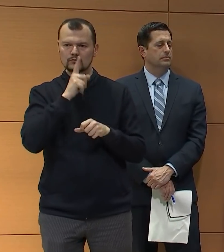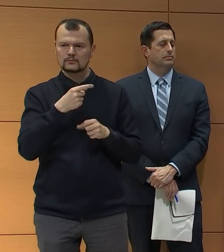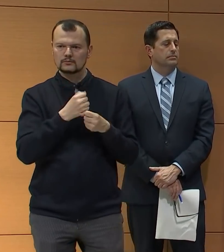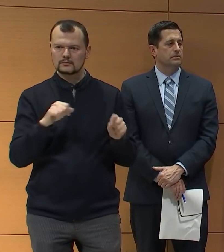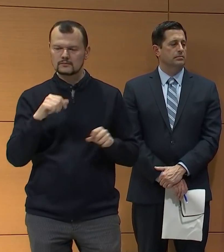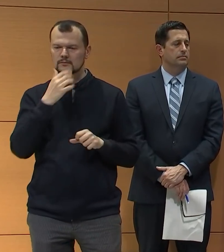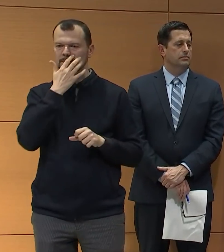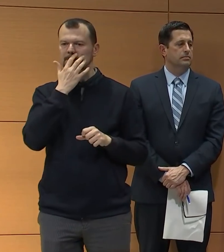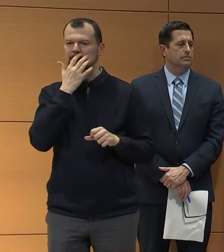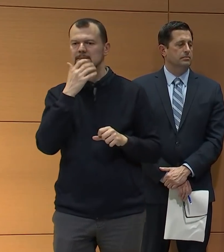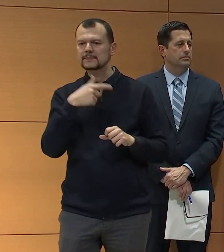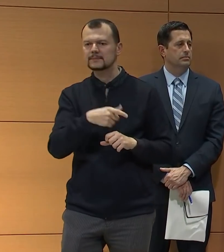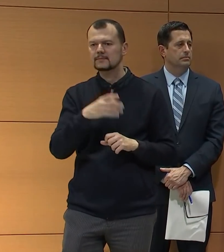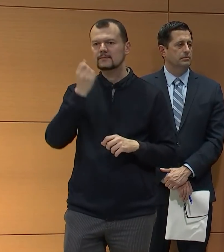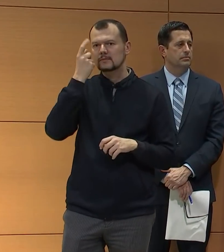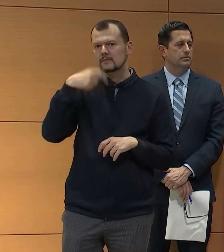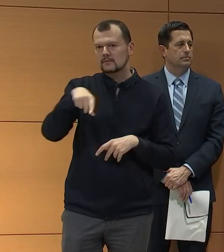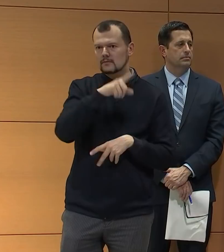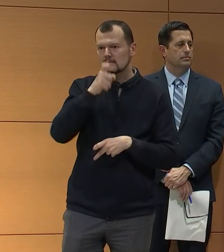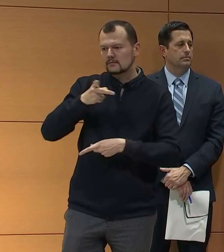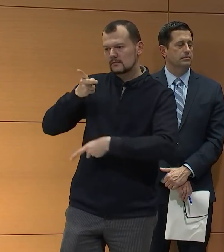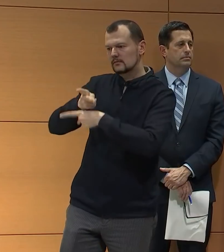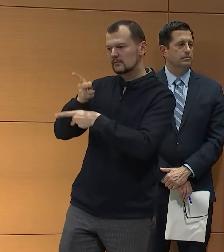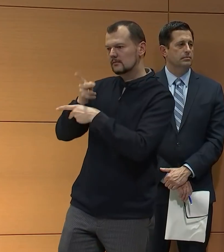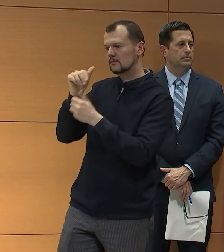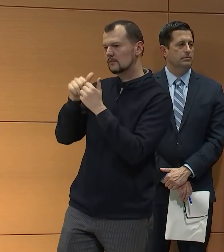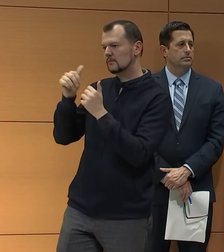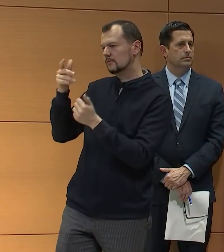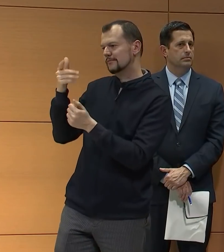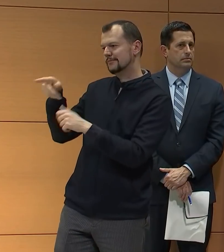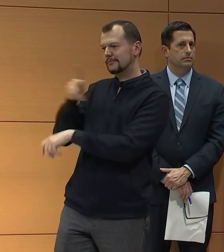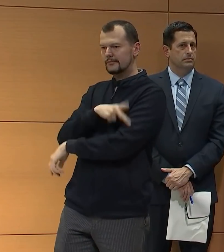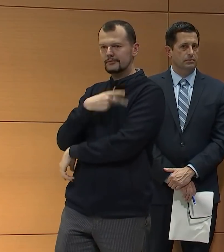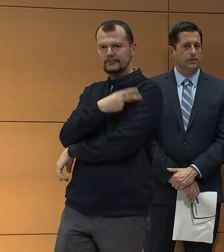have extreme confidence in our team's ability to provide for the care of the community.